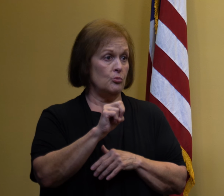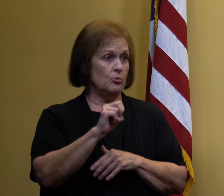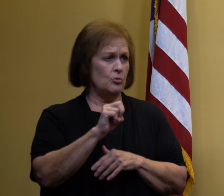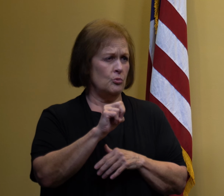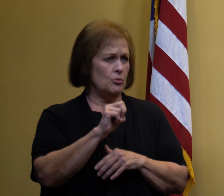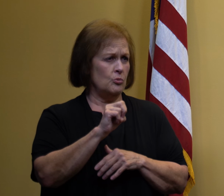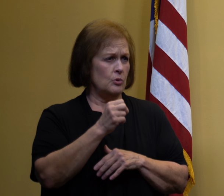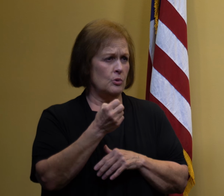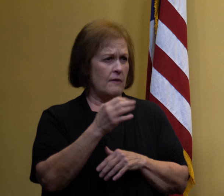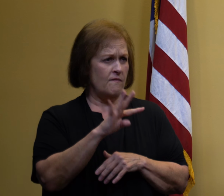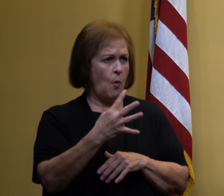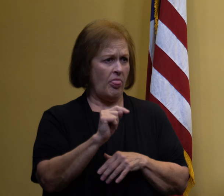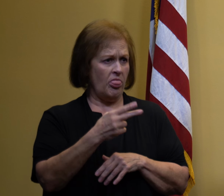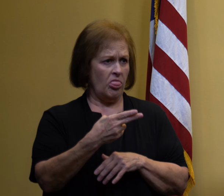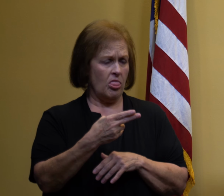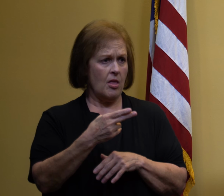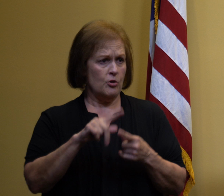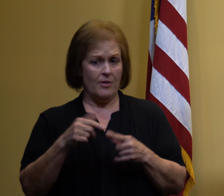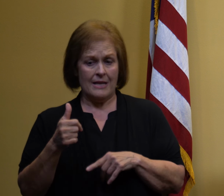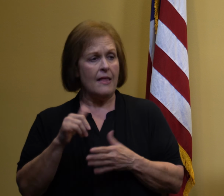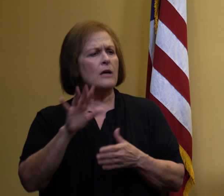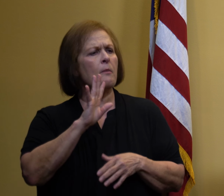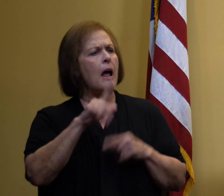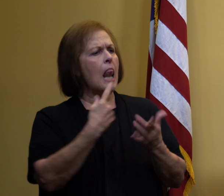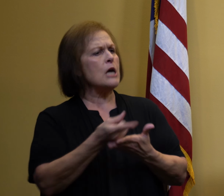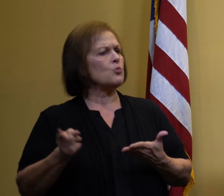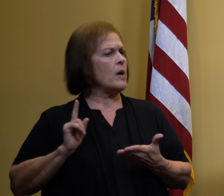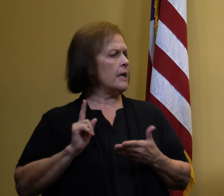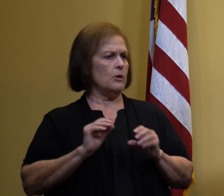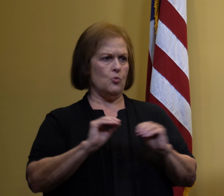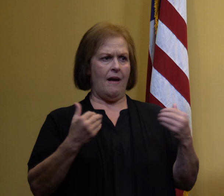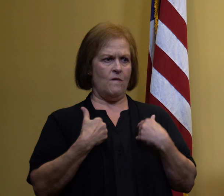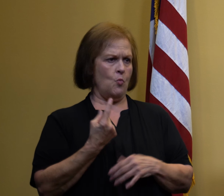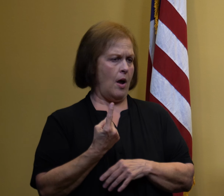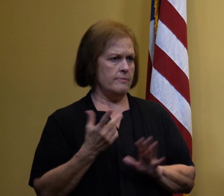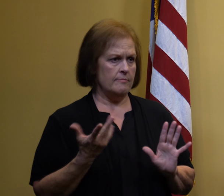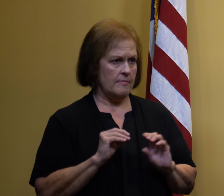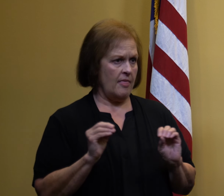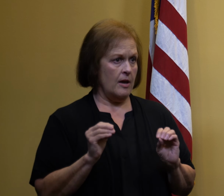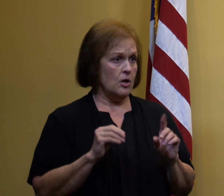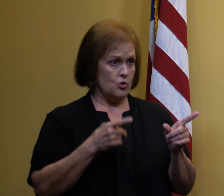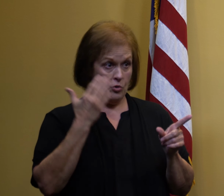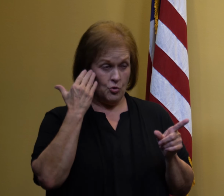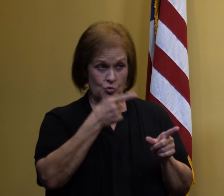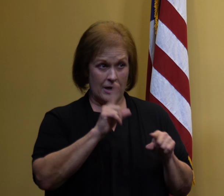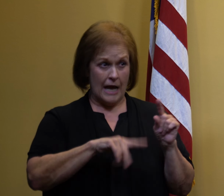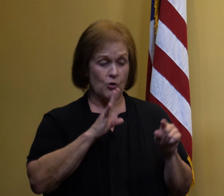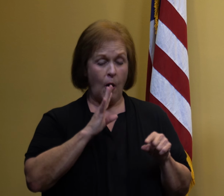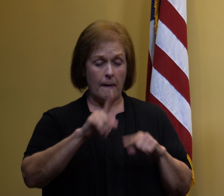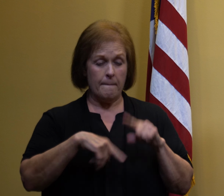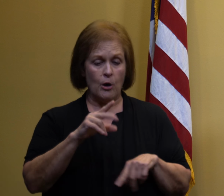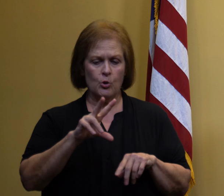From the June 4th through 10th? Last week, Last week. yeah, we ended with not one. And I know you can't really talk about the no hospital